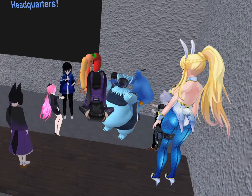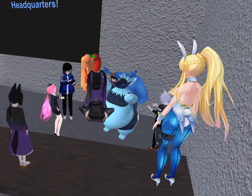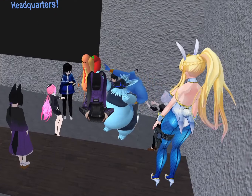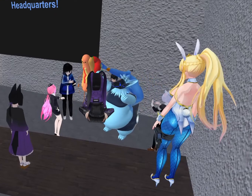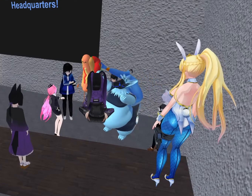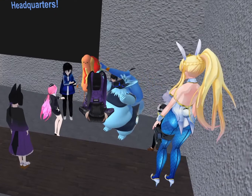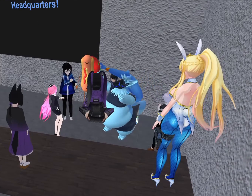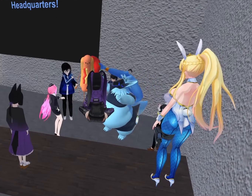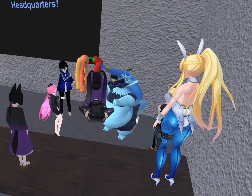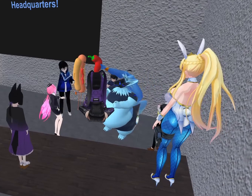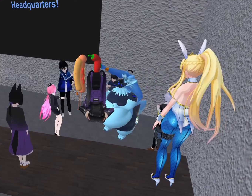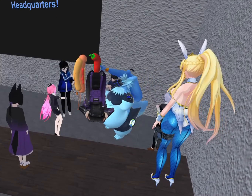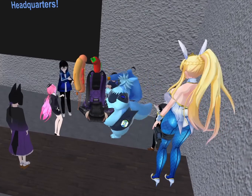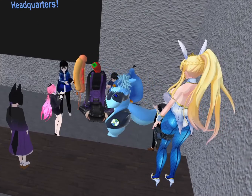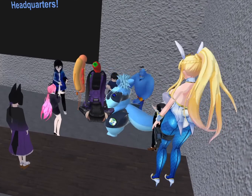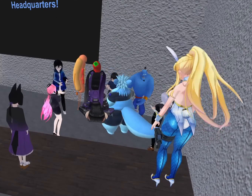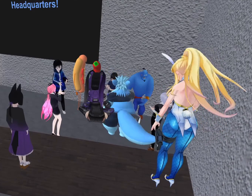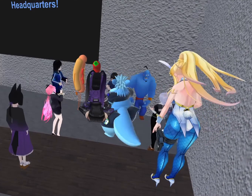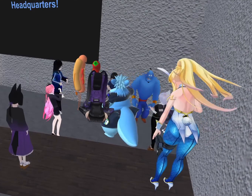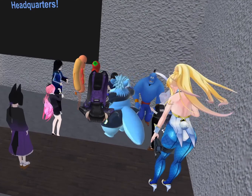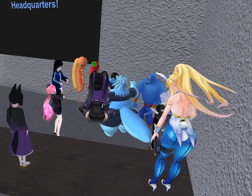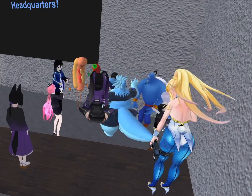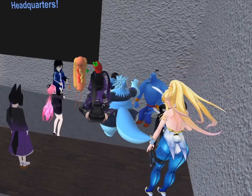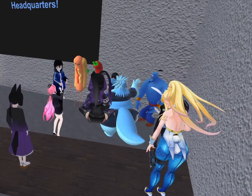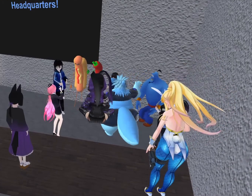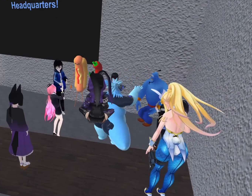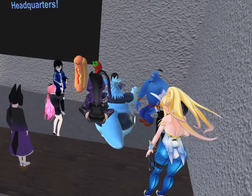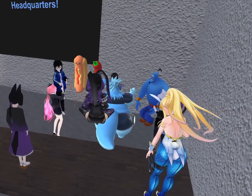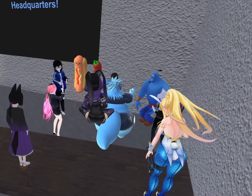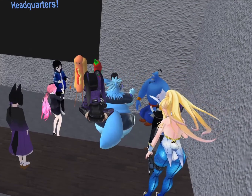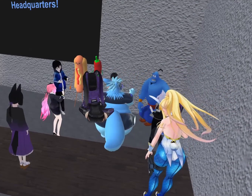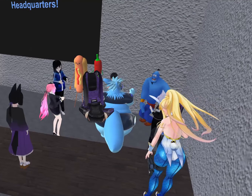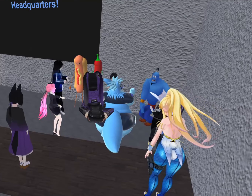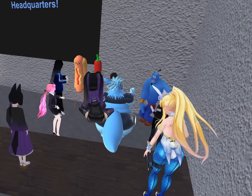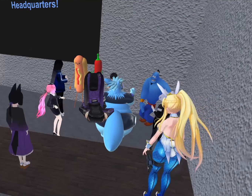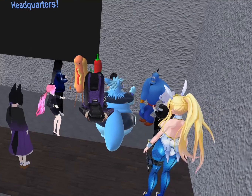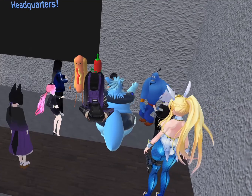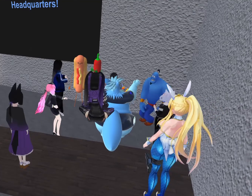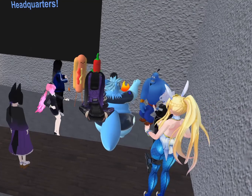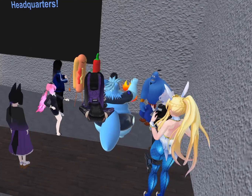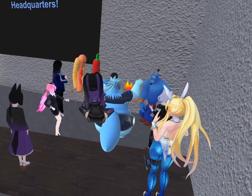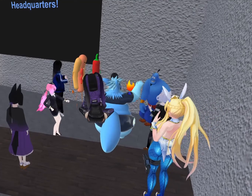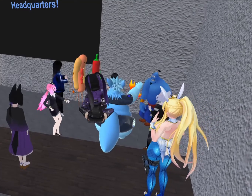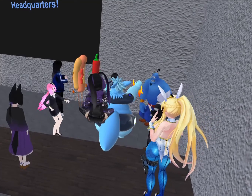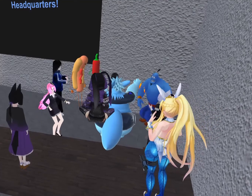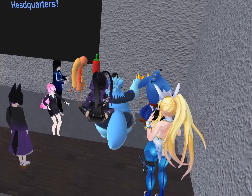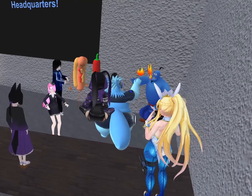Jose Jalapeno on a. You're the cook? You're the cook? Got it. Got it. Bad ideas. So I mean All right. that's all I got. Yeah,